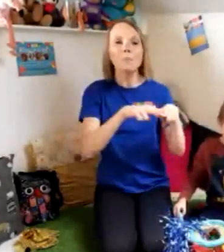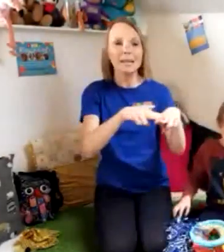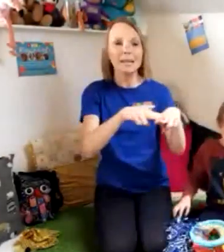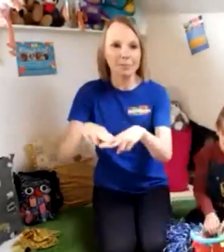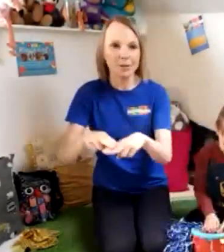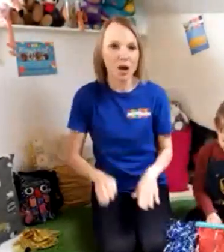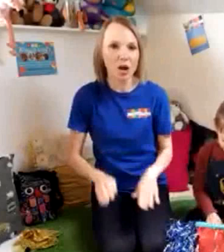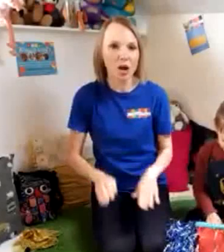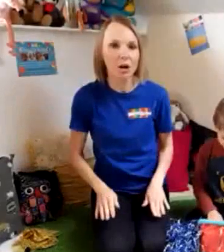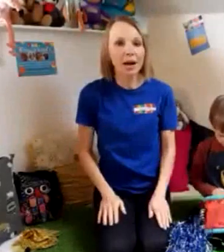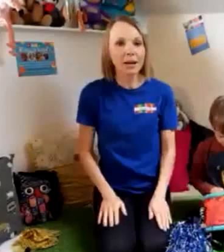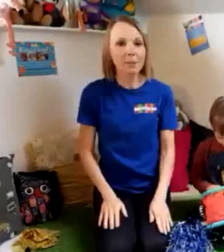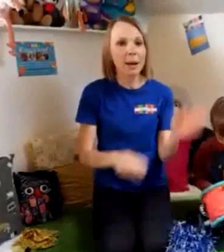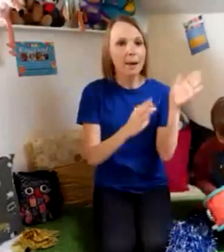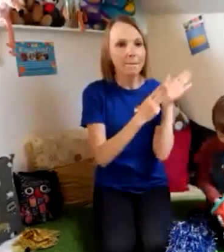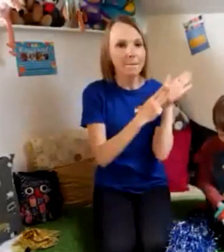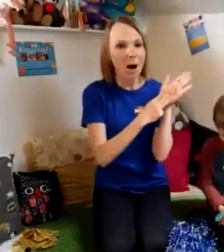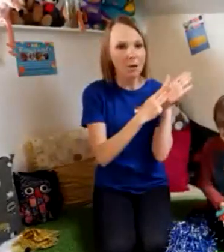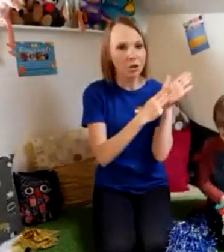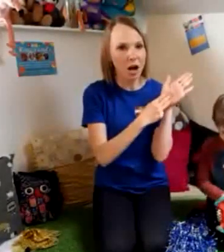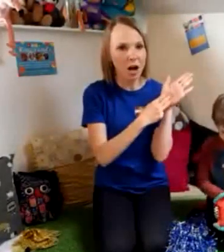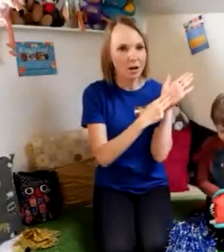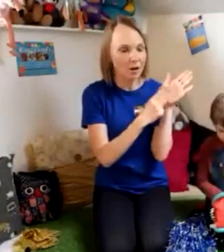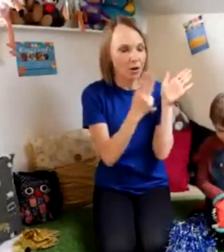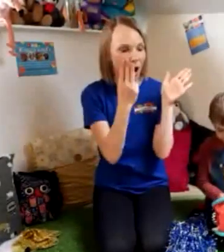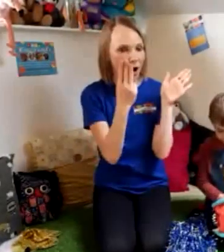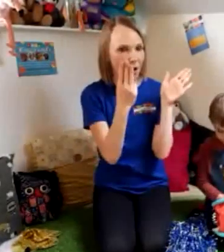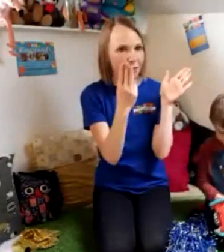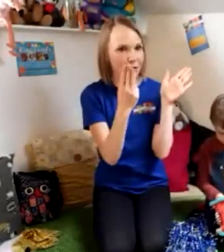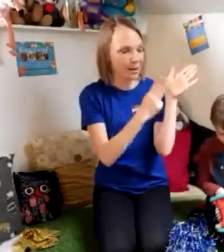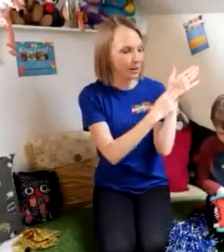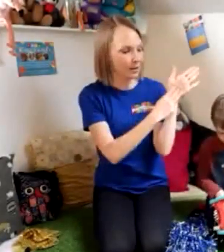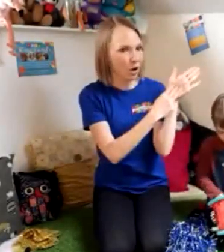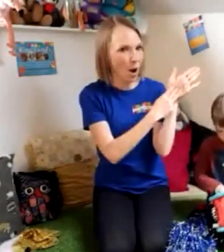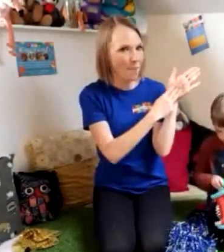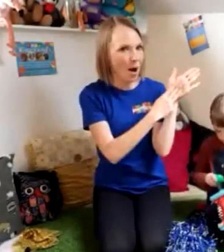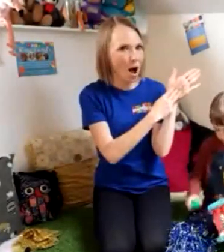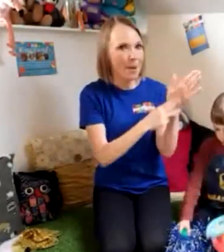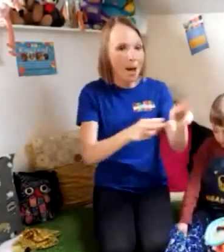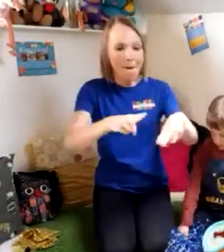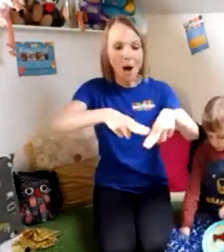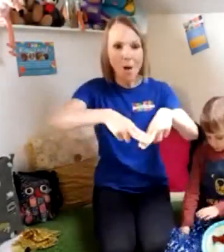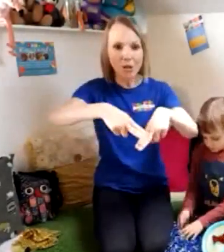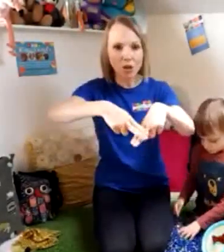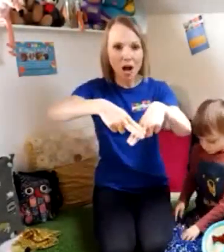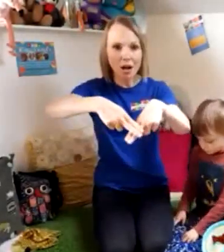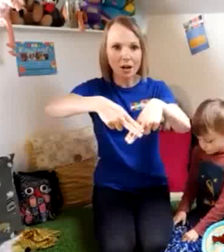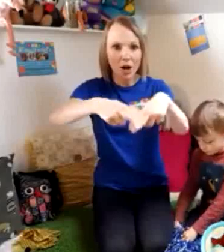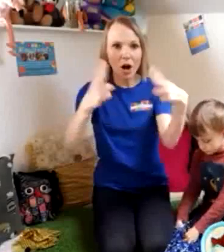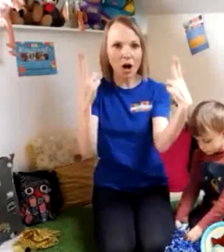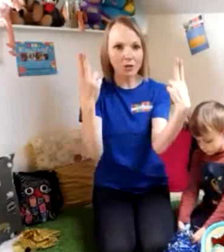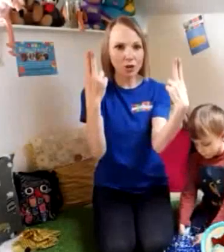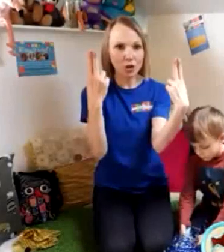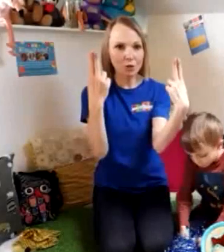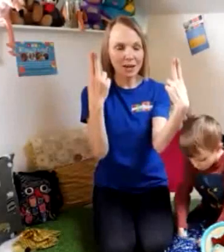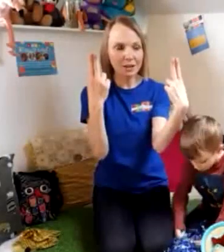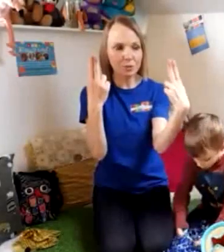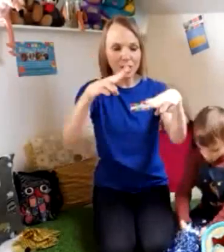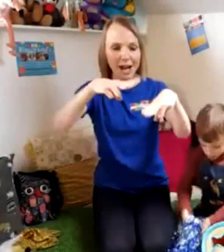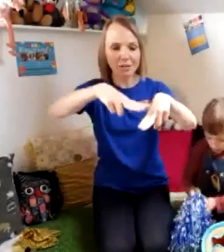baby shark. We're going to meet mama shark, our three fingers on our palm. Papa shark, our two fingers from each hand on